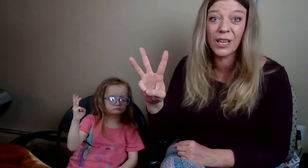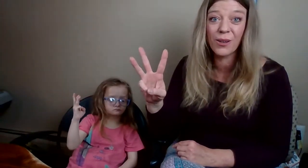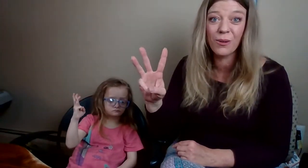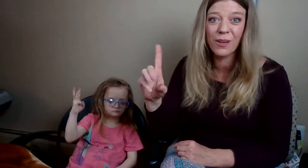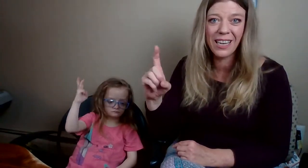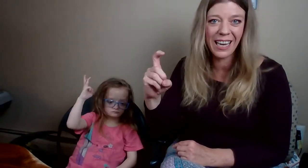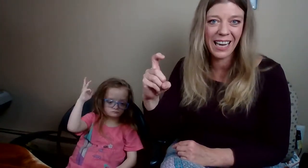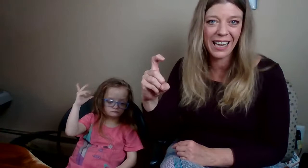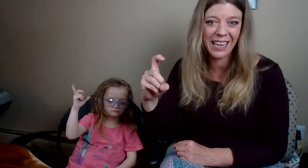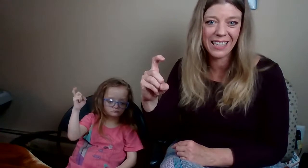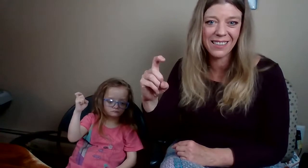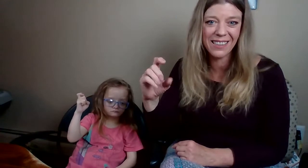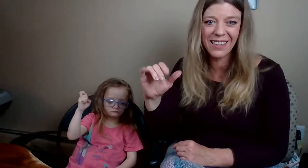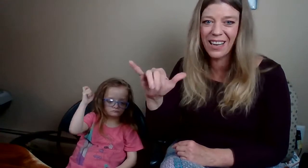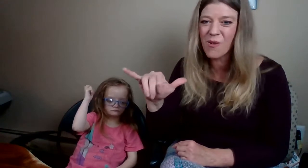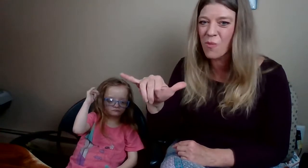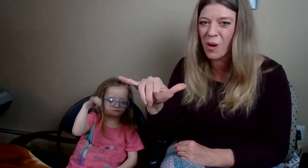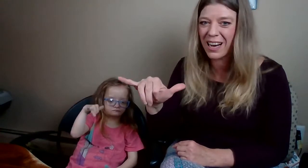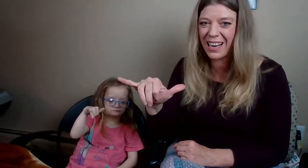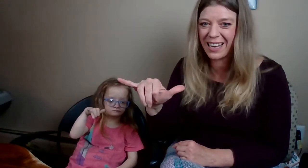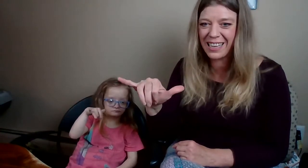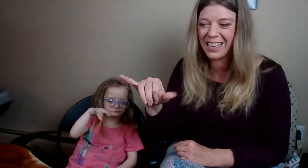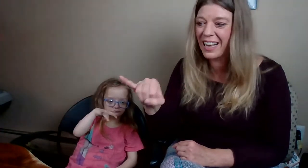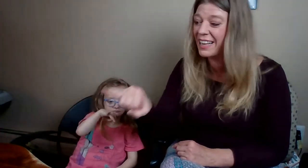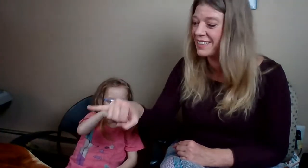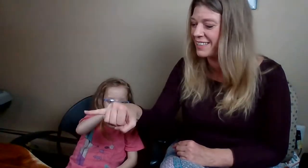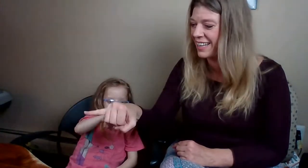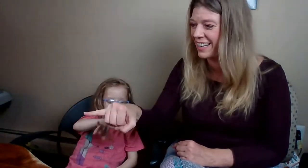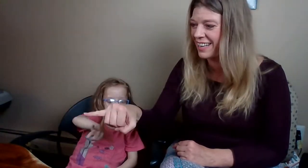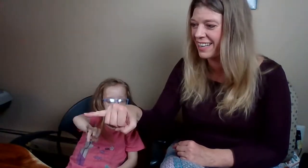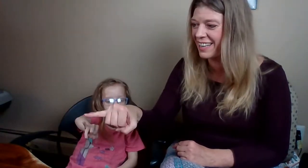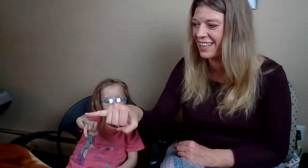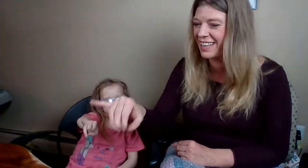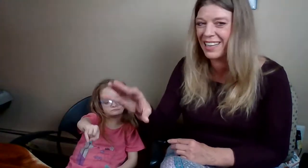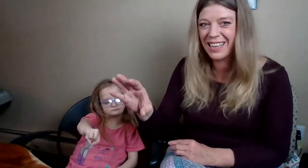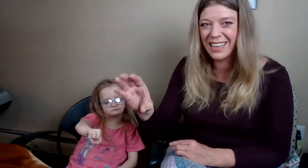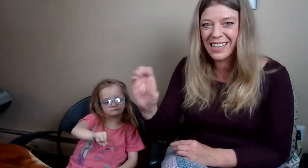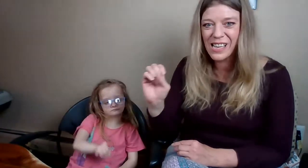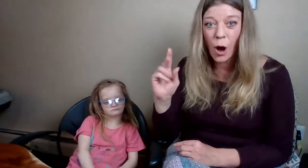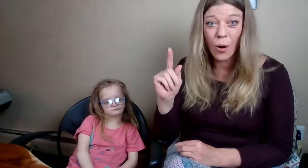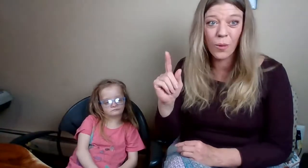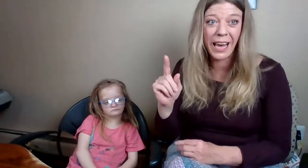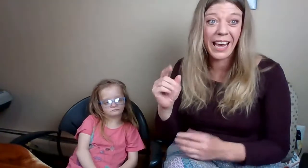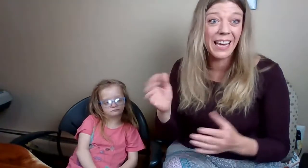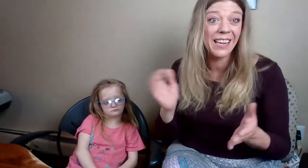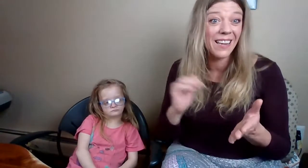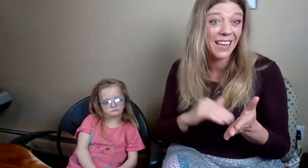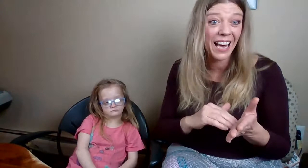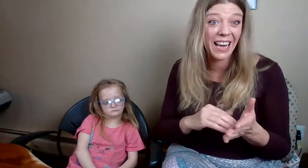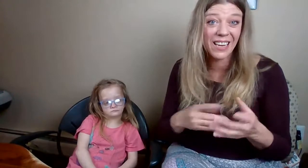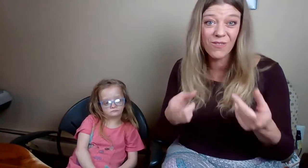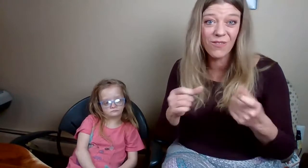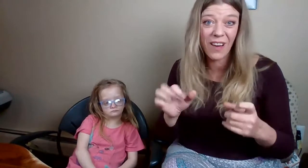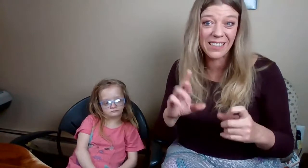W, X, Y, Z. Okay, again,